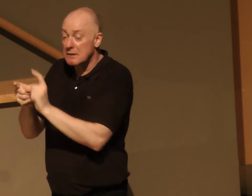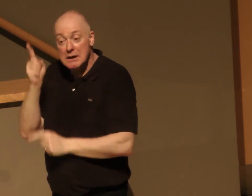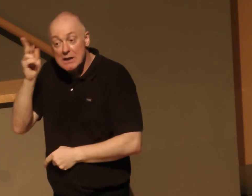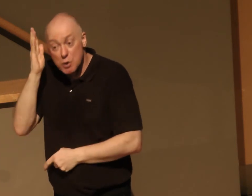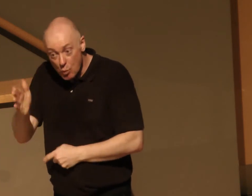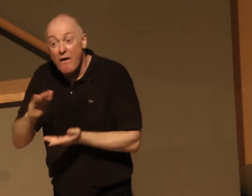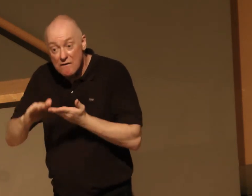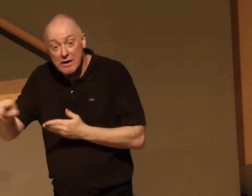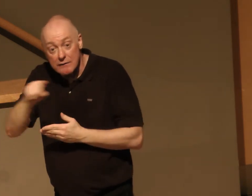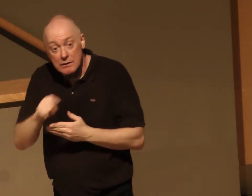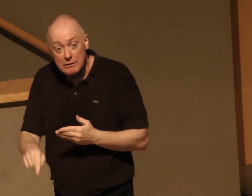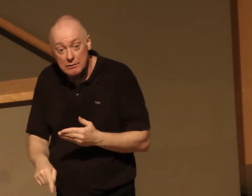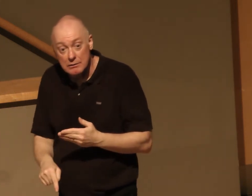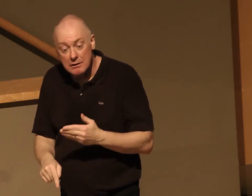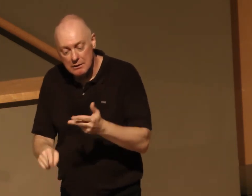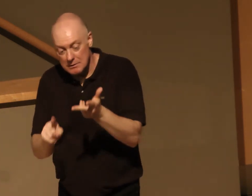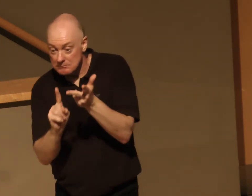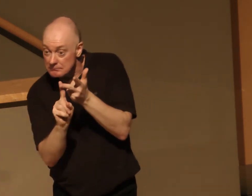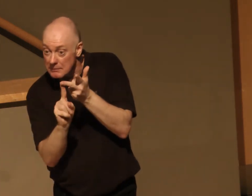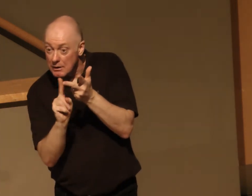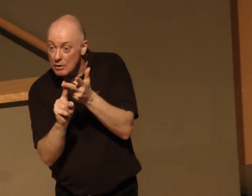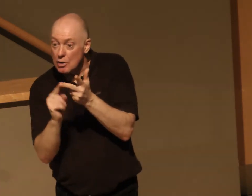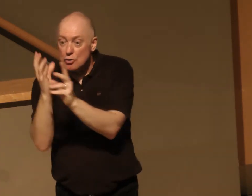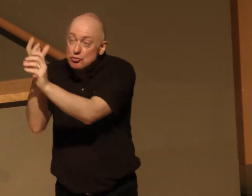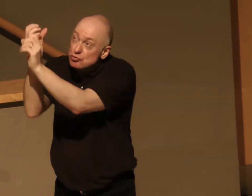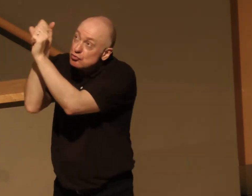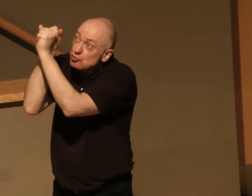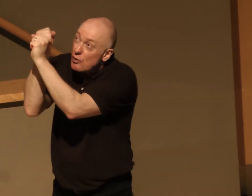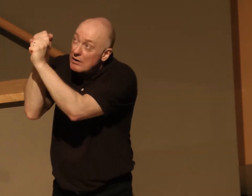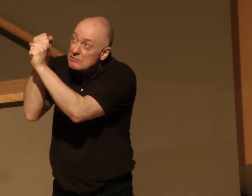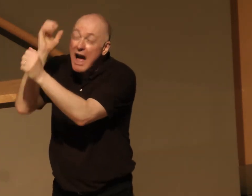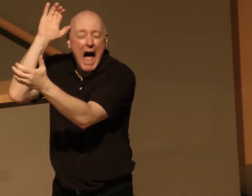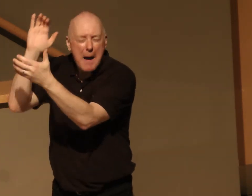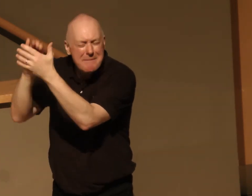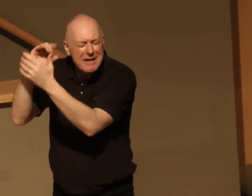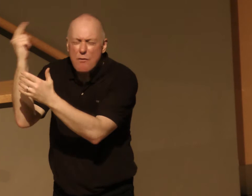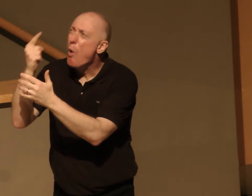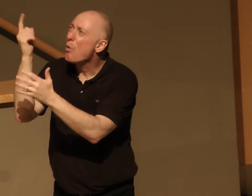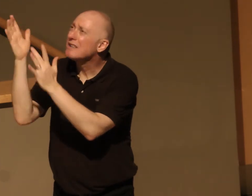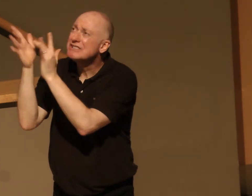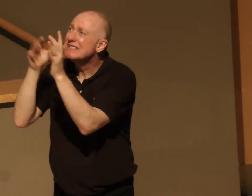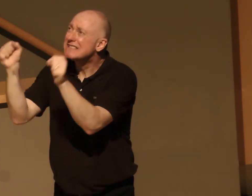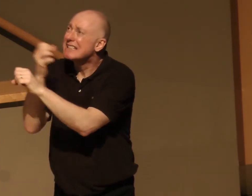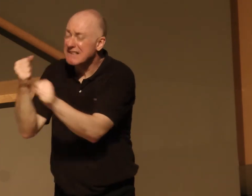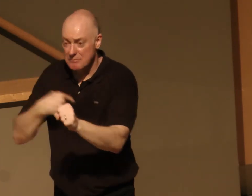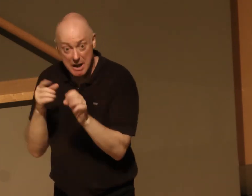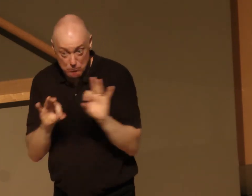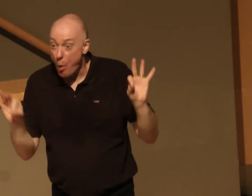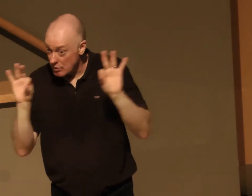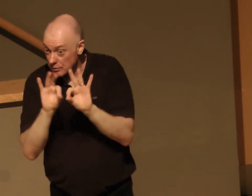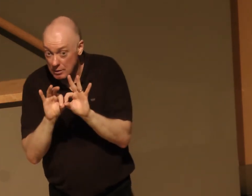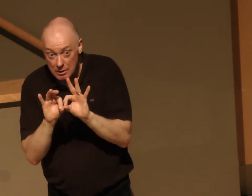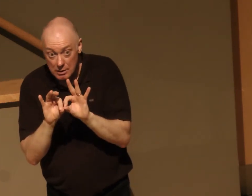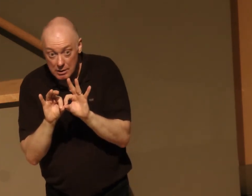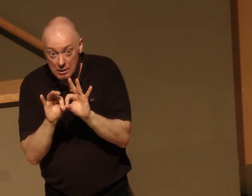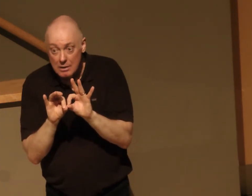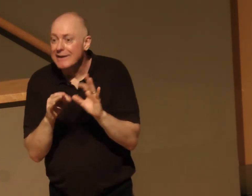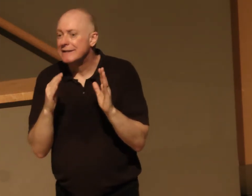forgive you and then we got to trust we got to trust I believe that only Jesus can save me this is important because in our city and in our